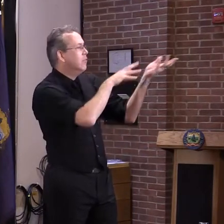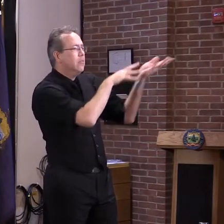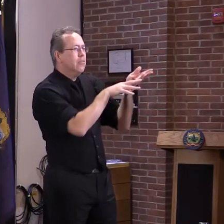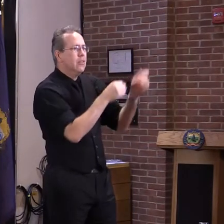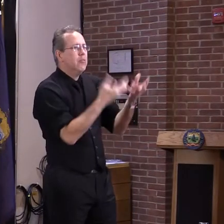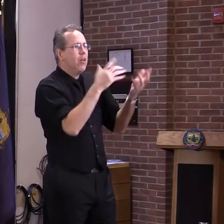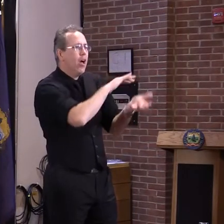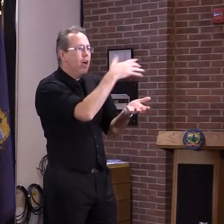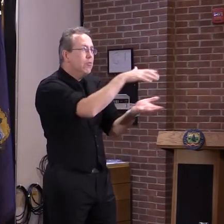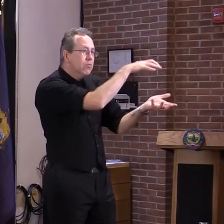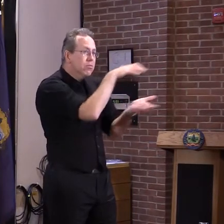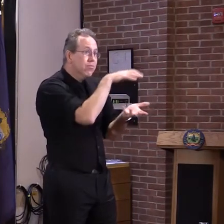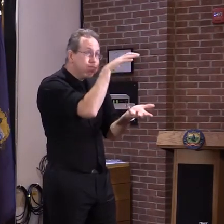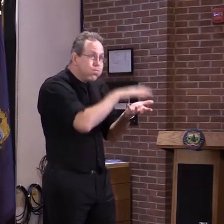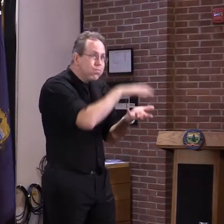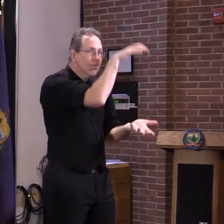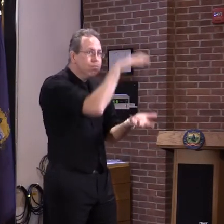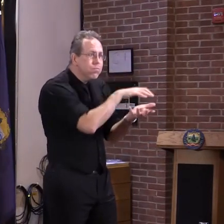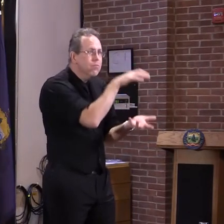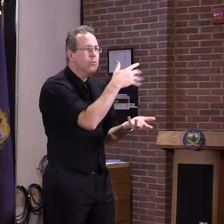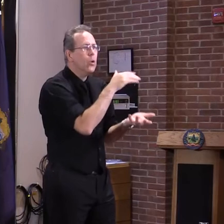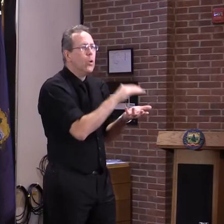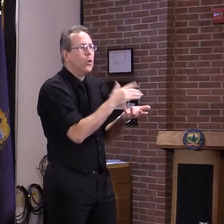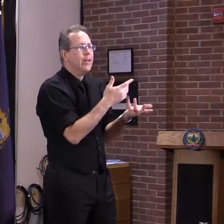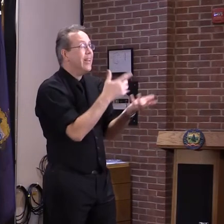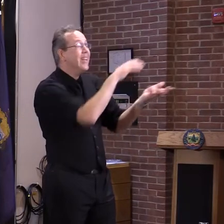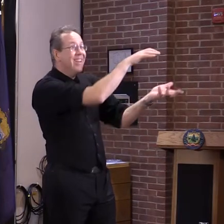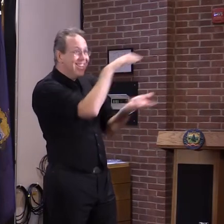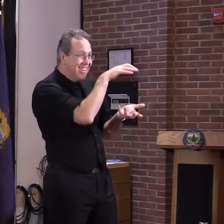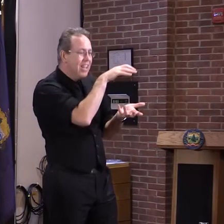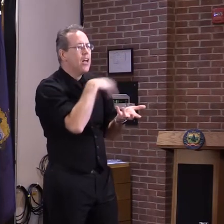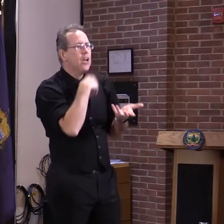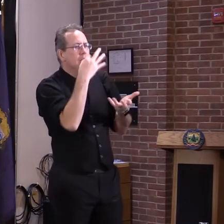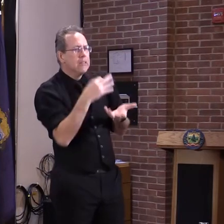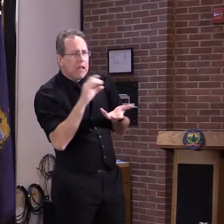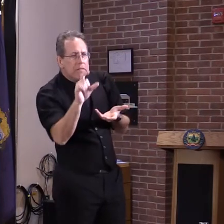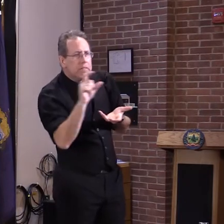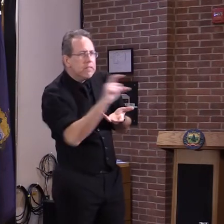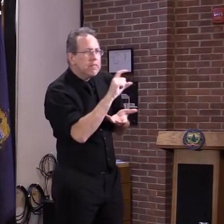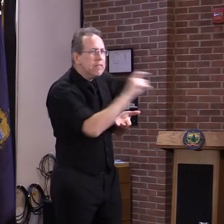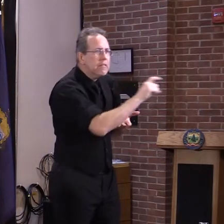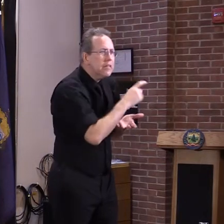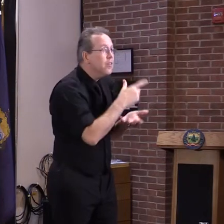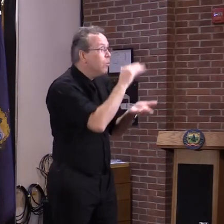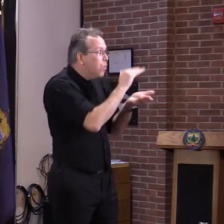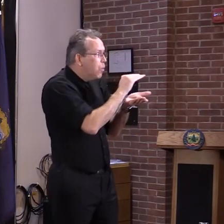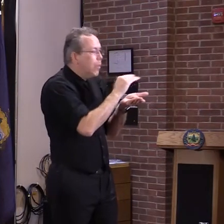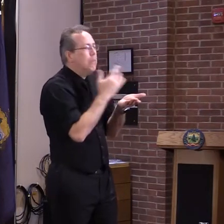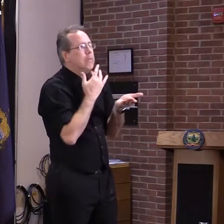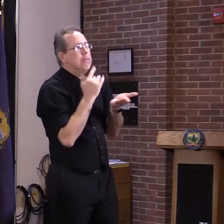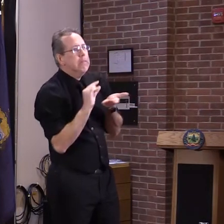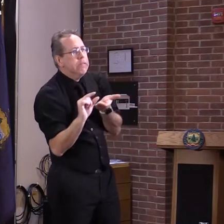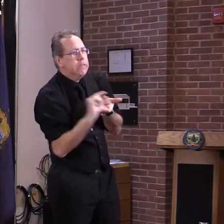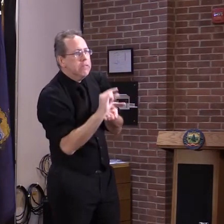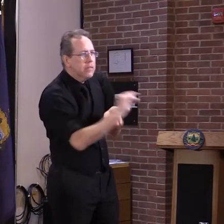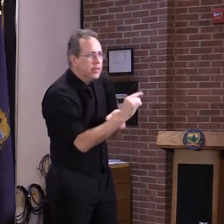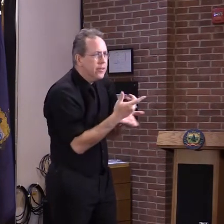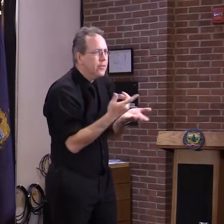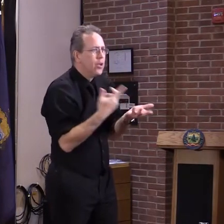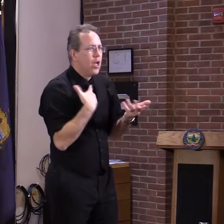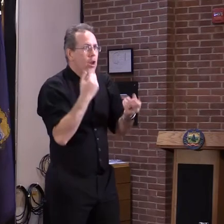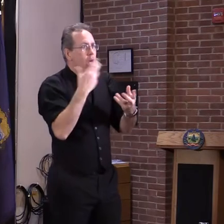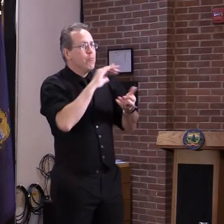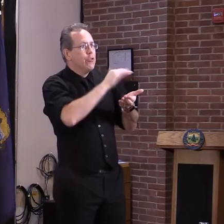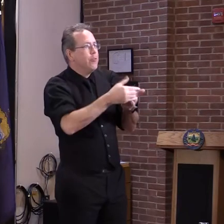complex logistical supply chain, if you will. So we have to work through those issues as well, but we don't have a firm timeline yet on that.